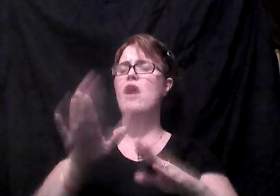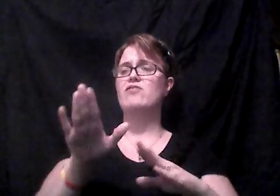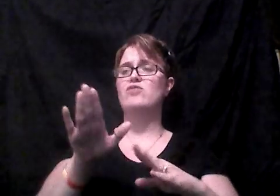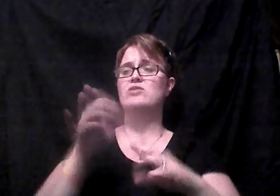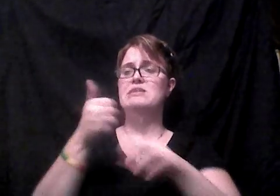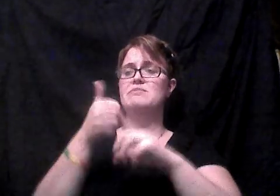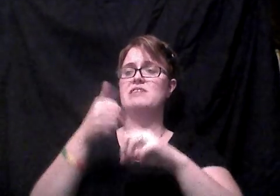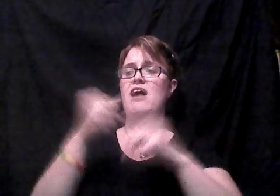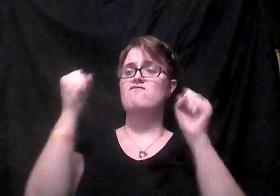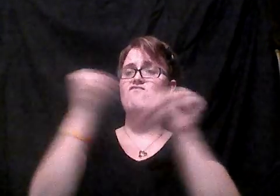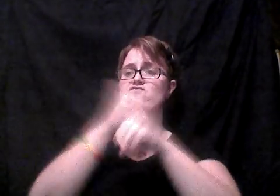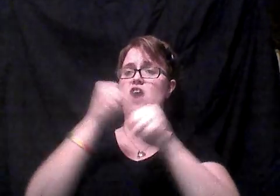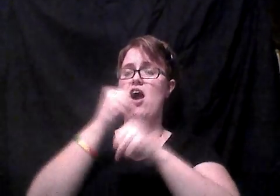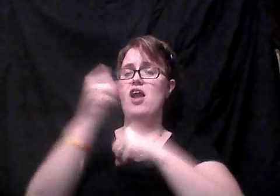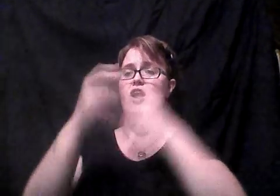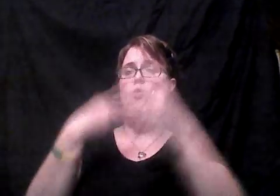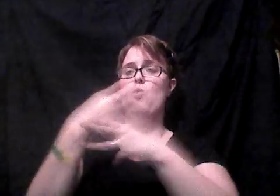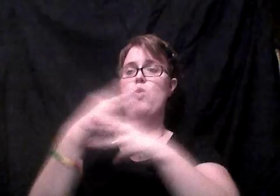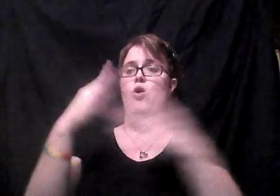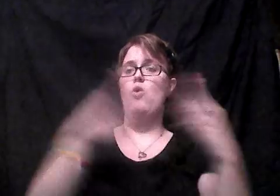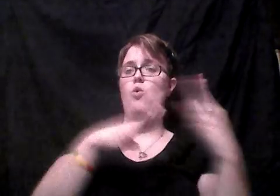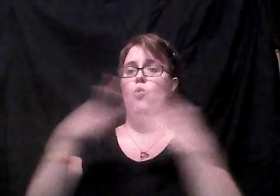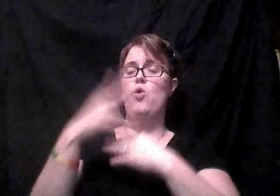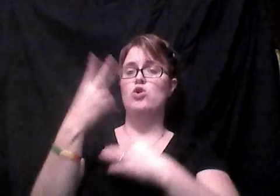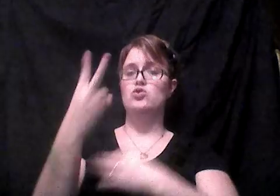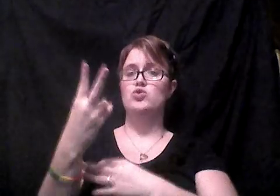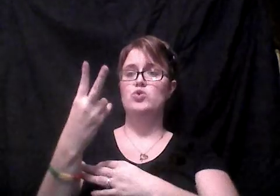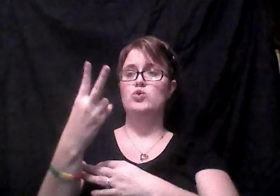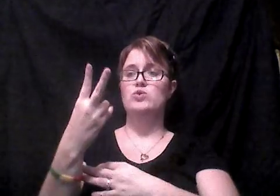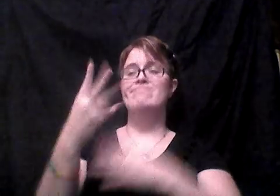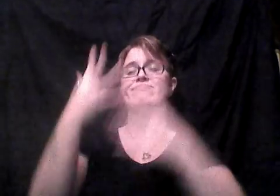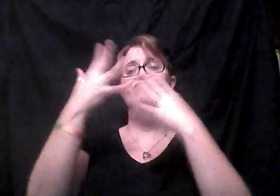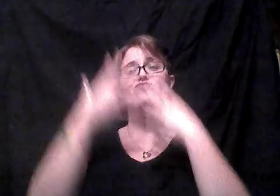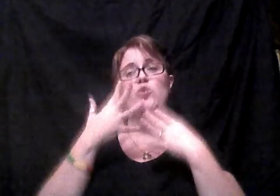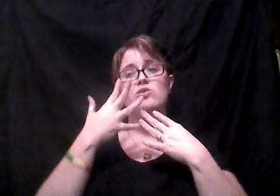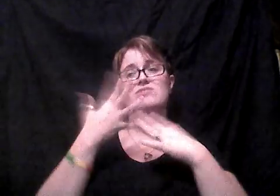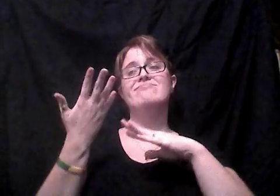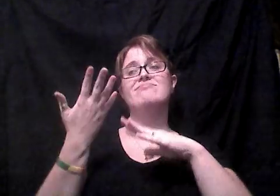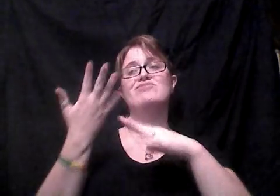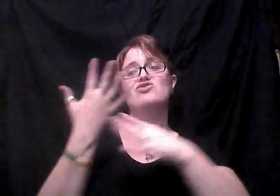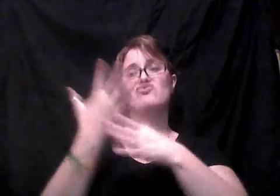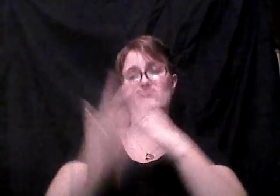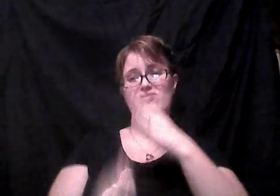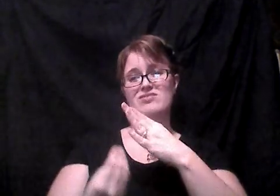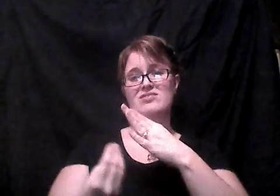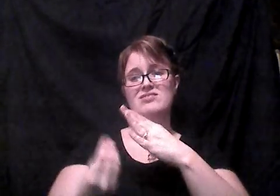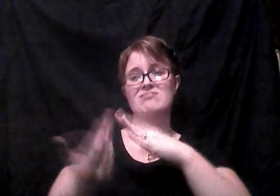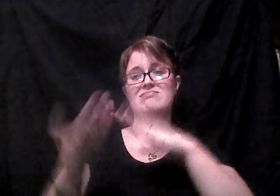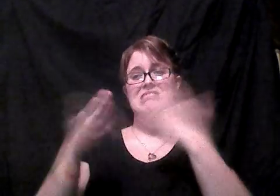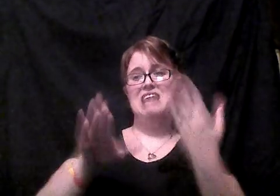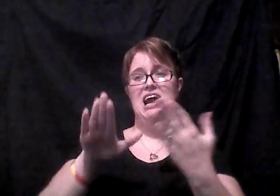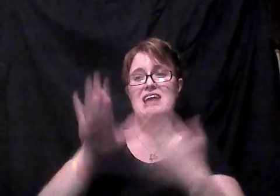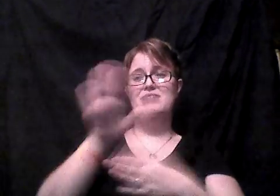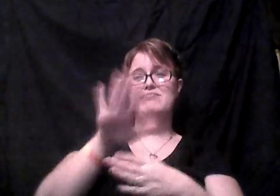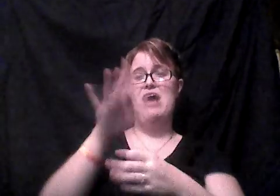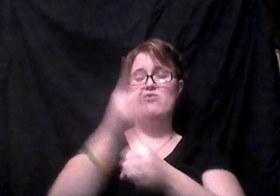greatest generation. Sadly, my dad passed away a little over a year ago. And when my mother was going through his thing, that was when she discovered